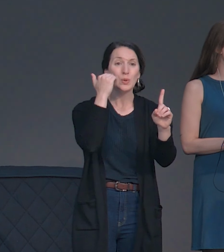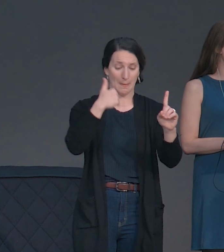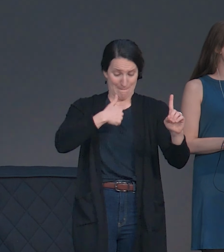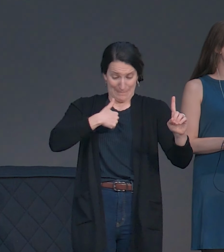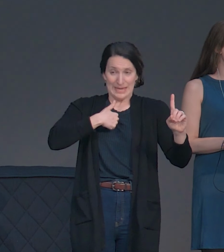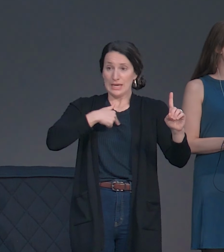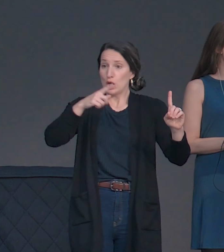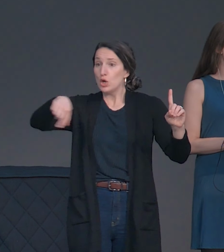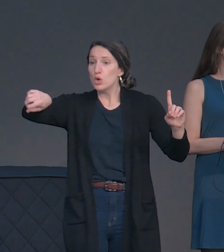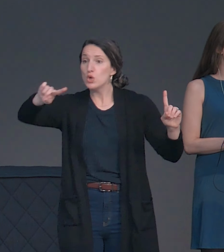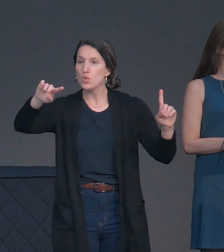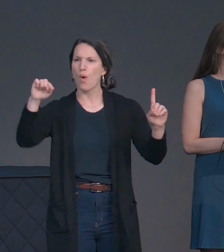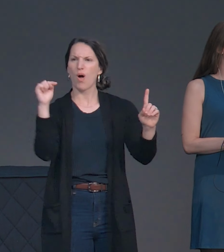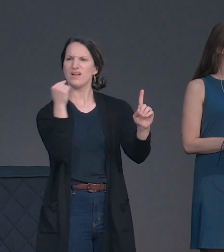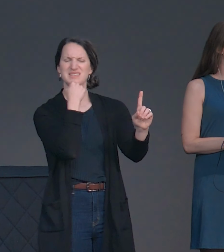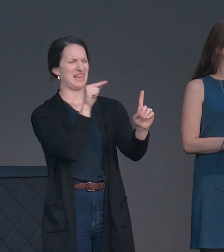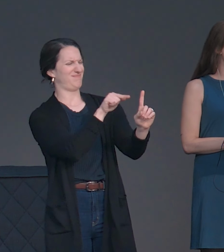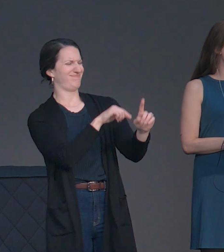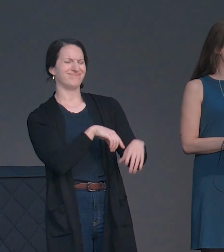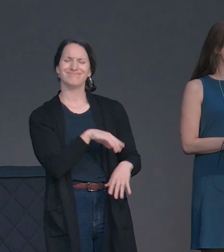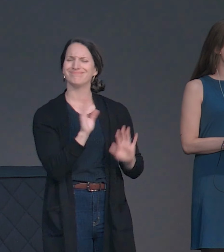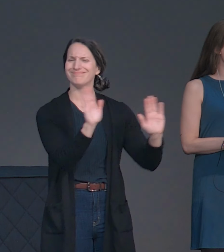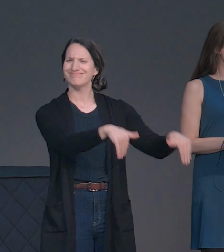him one day and say, no way.